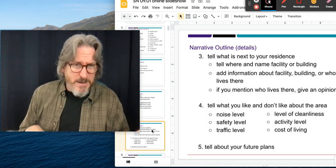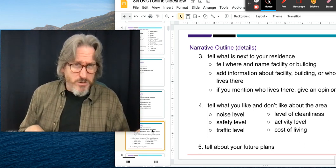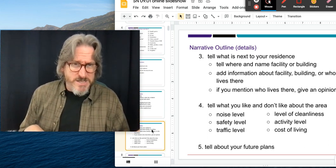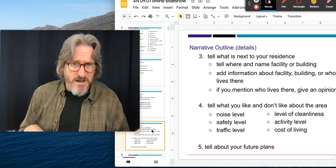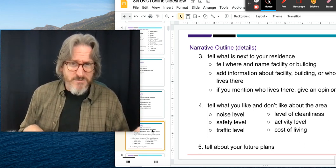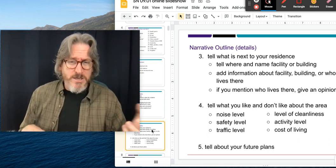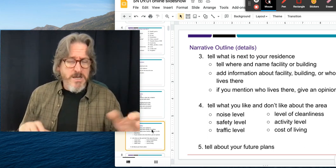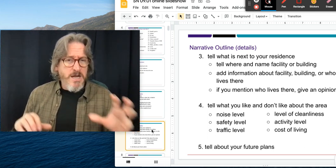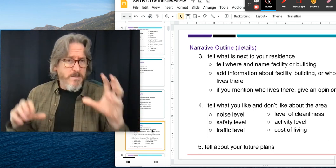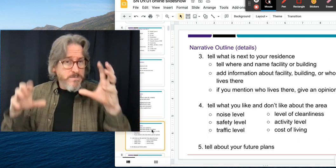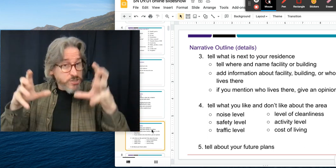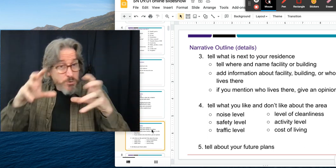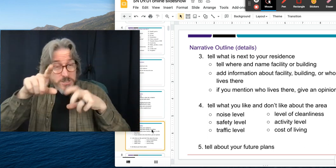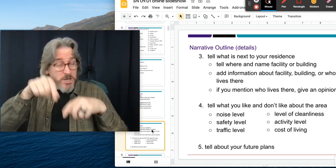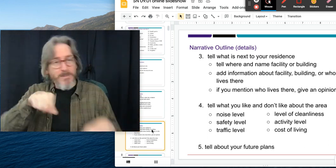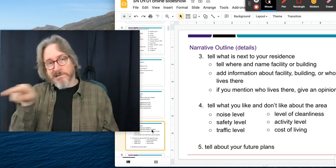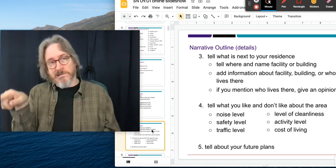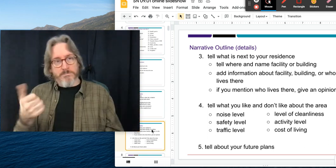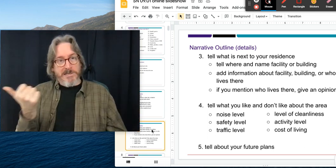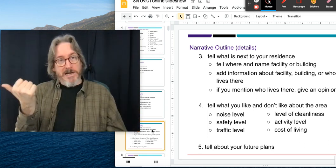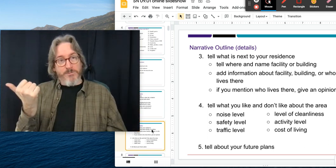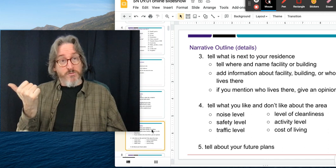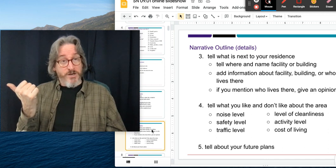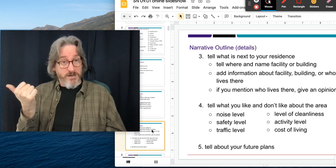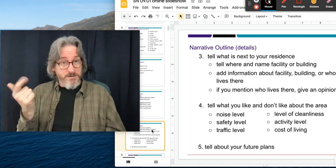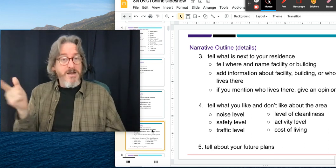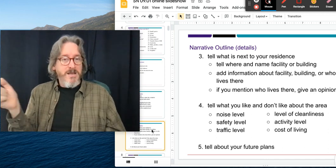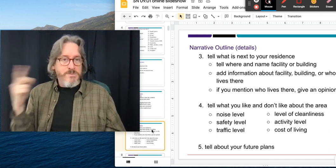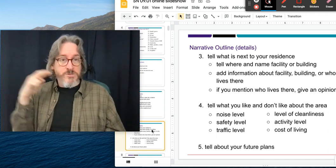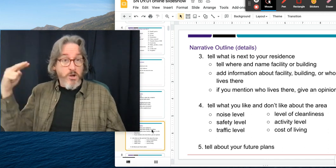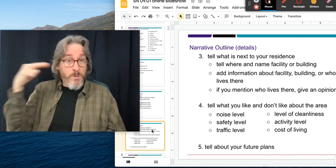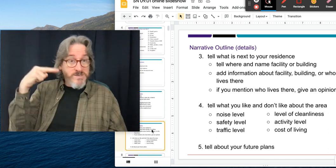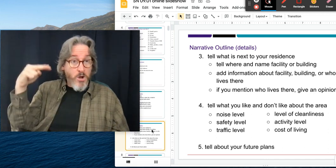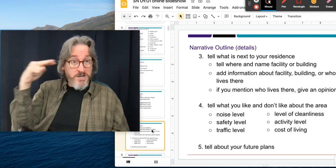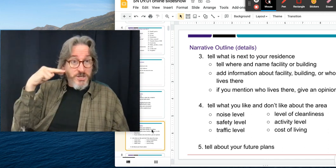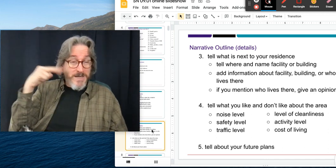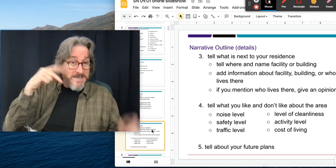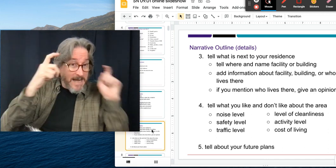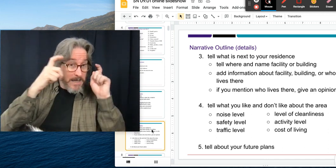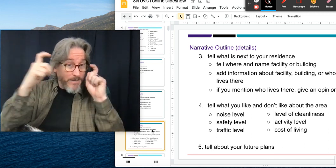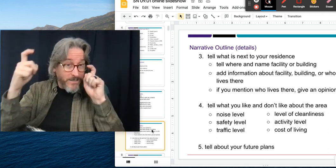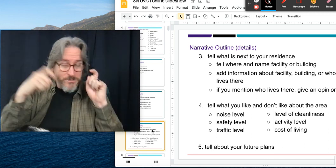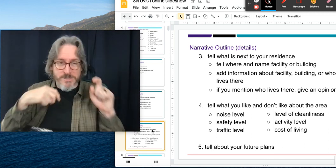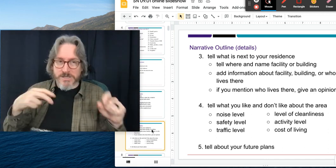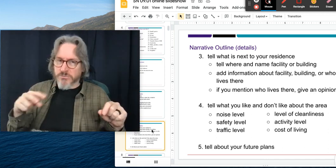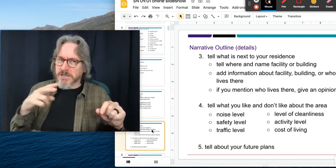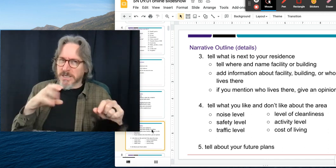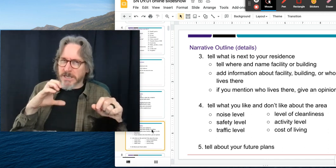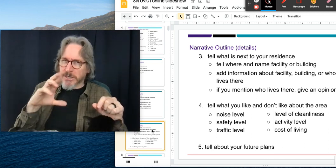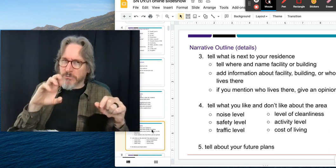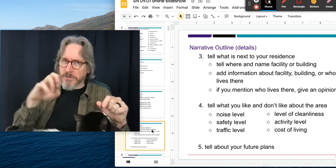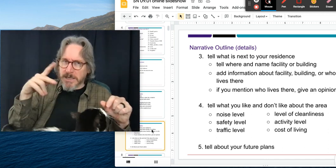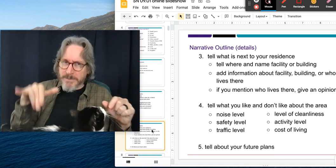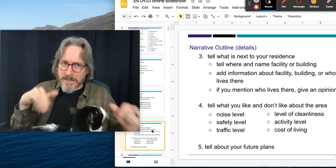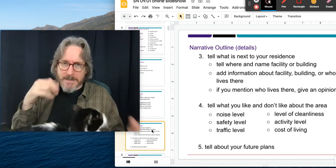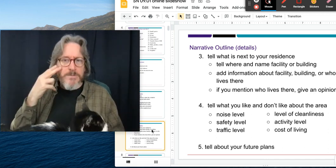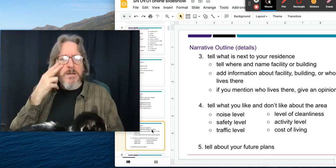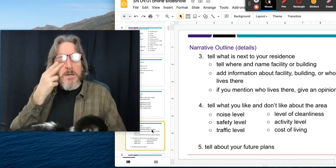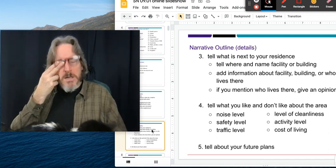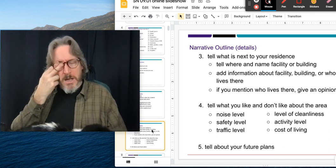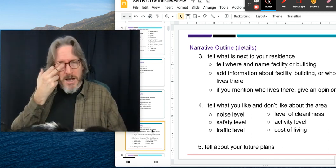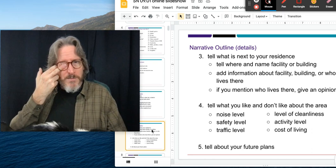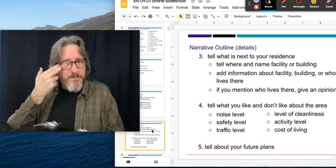crazy neighbor stuff. So you can talk about, oh, my neighbor over here is supposed to always watching me and taking pictures. It's really